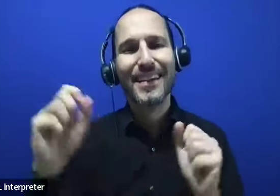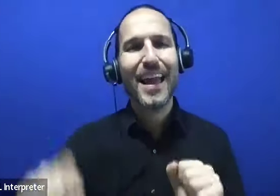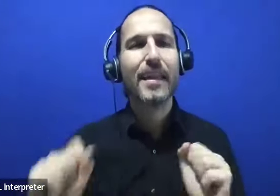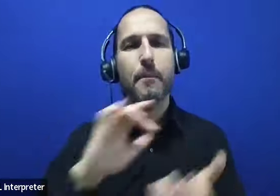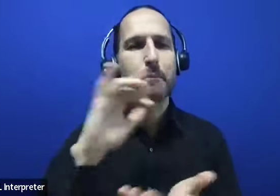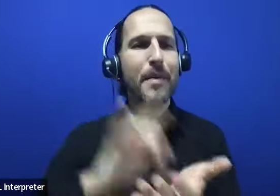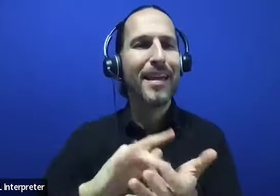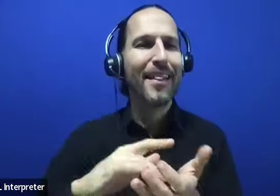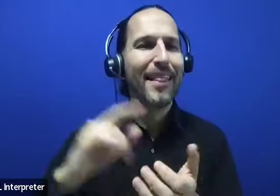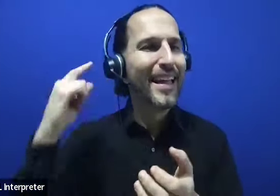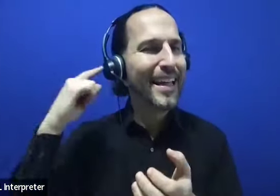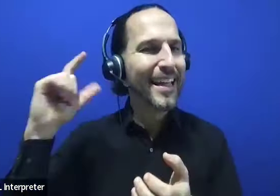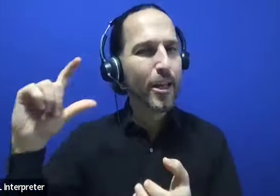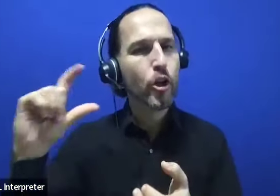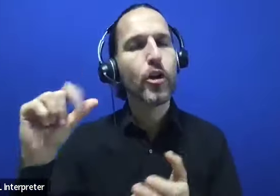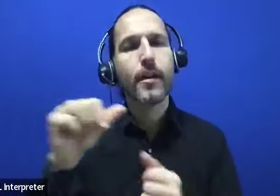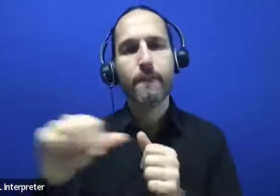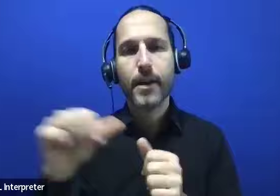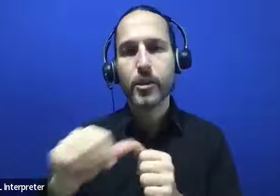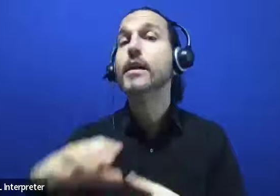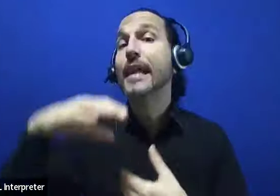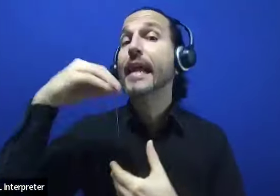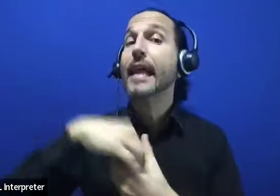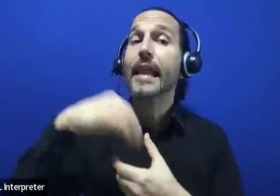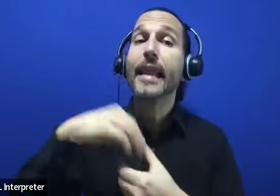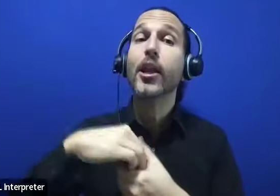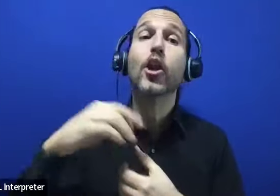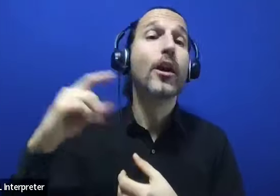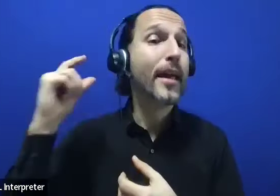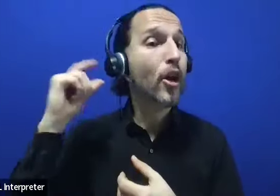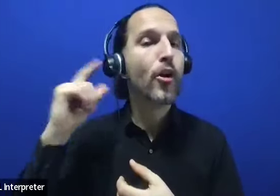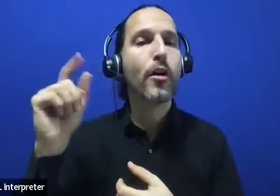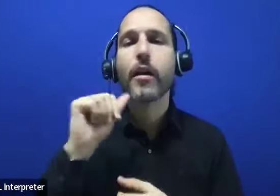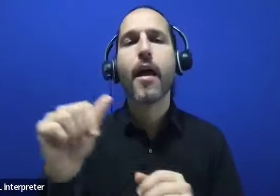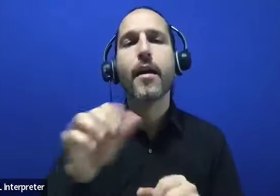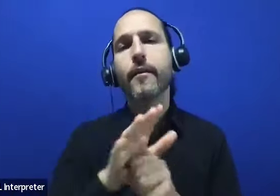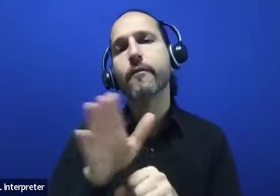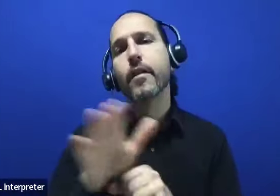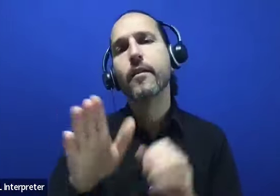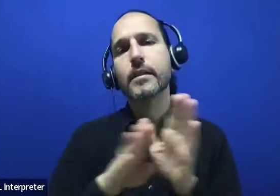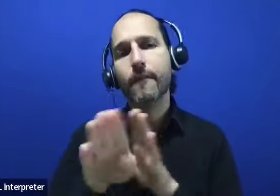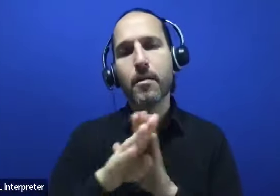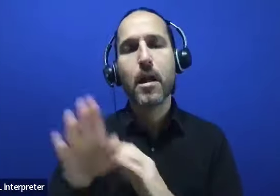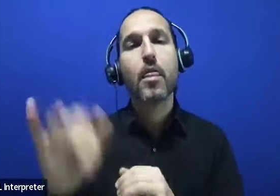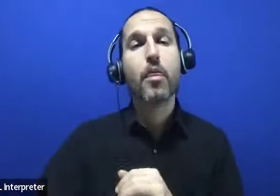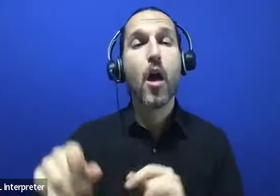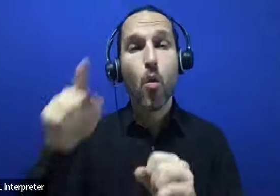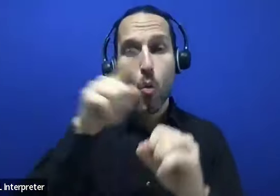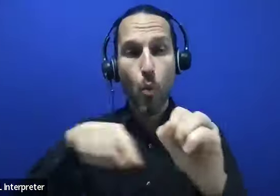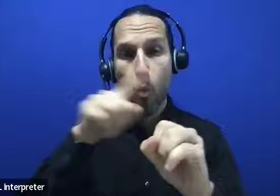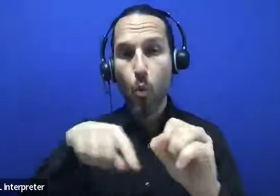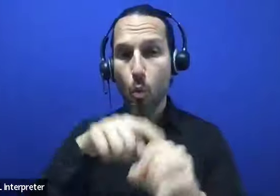infection. The inner ear can be underdeveloped. The cochlea, which are extremely important